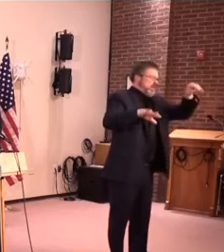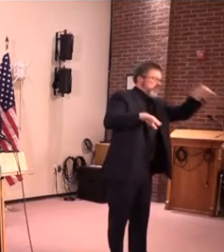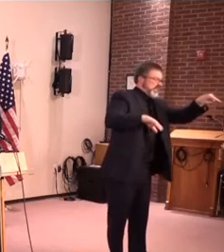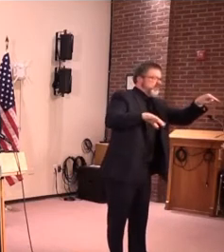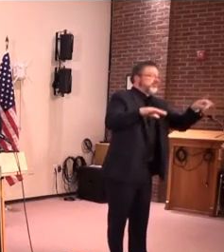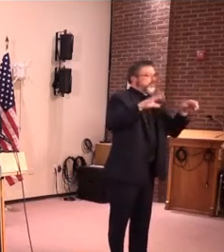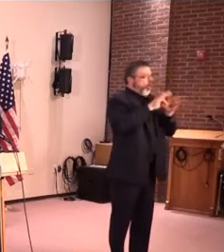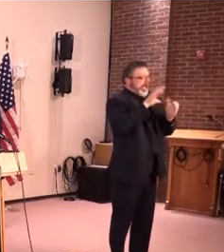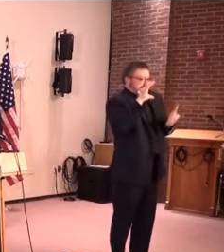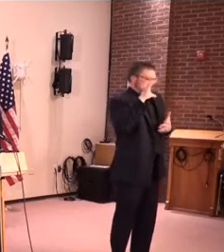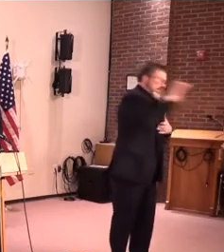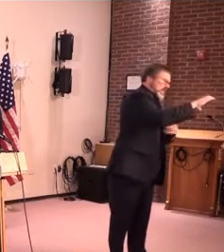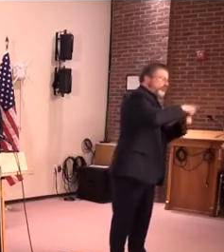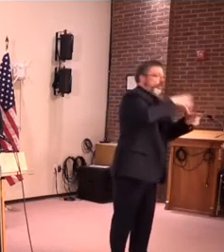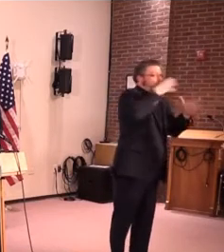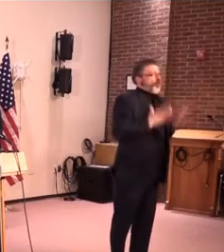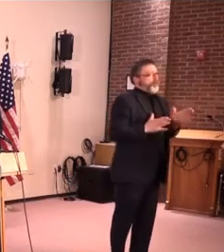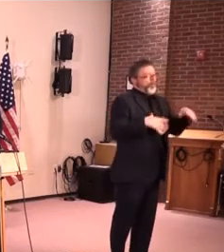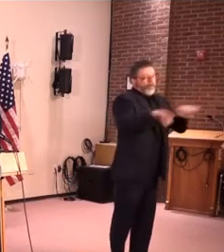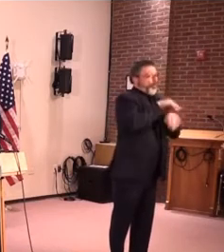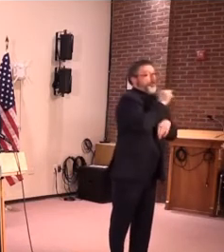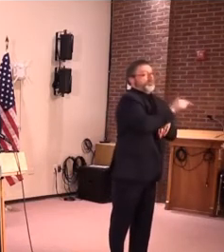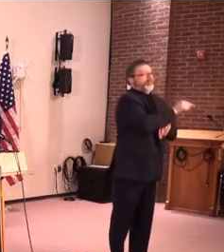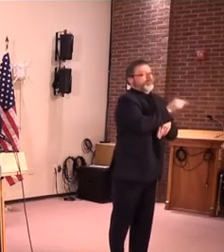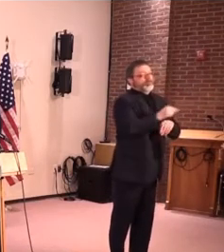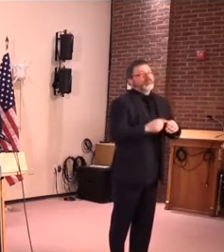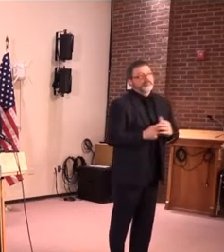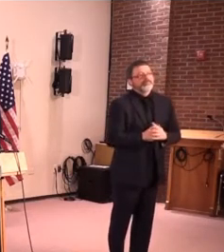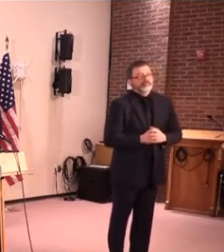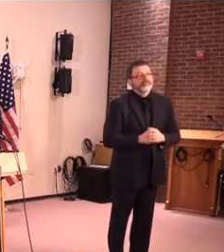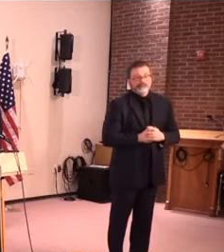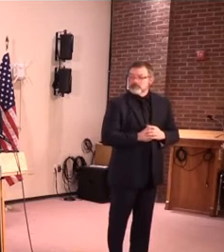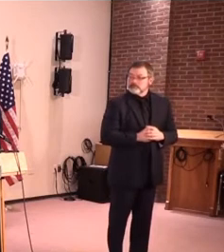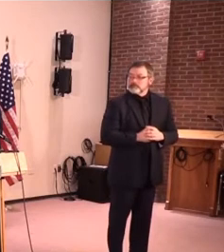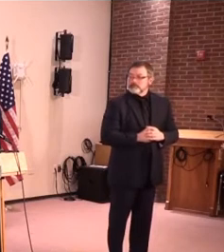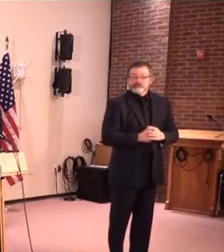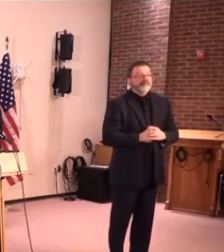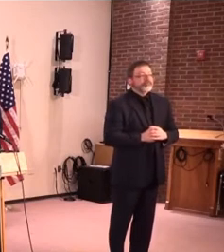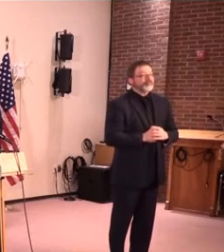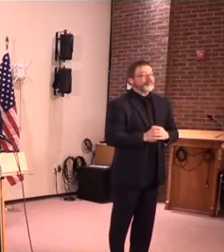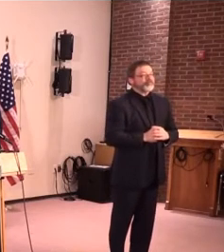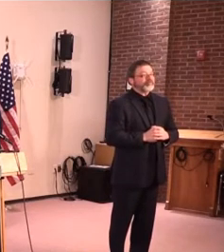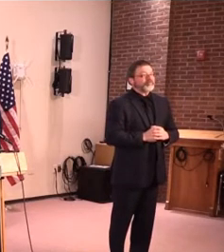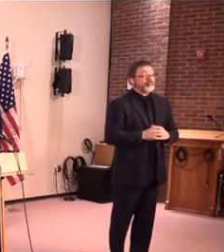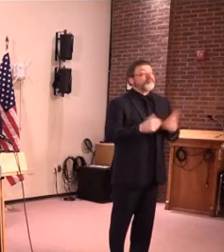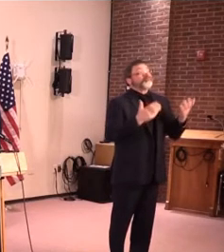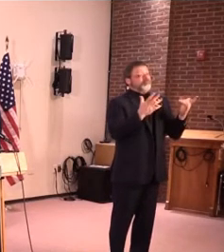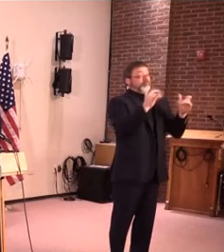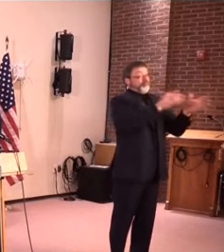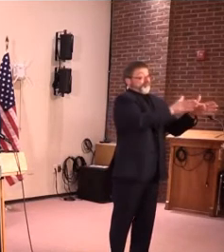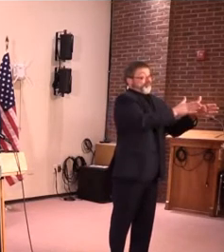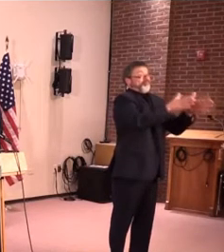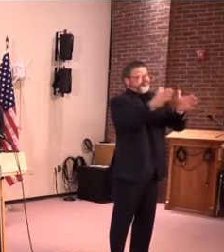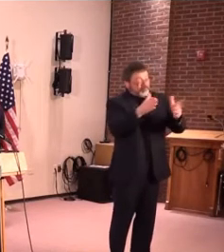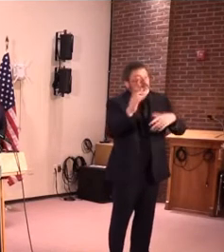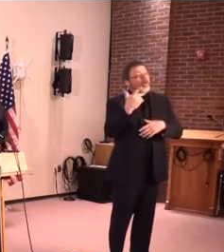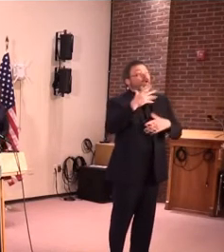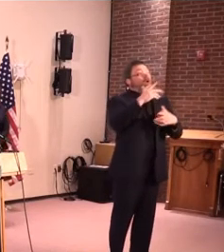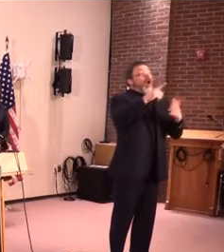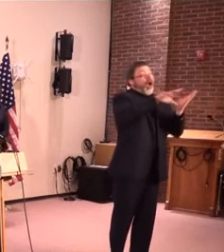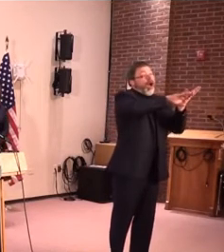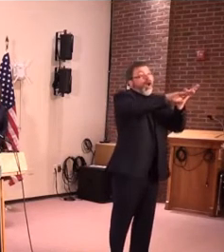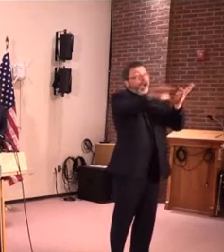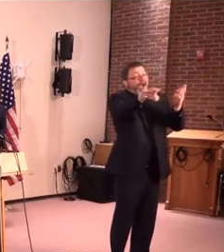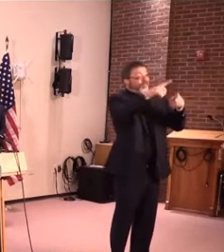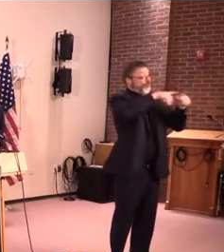COVID-19. Like our friends who own restaurants and inns and hotels and small businesses in our small towns and